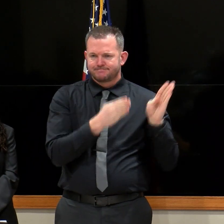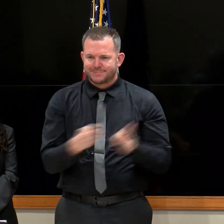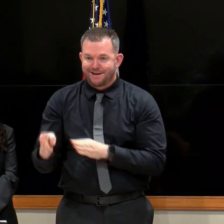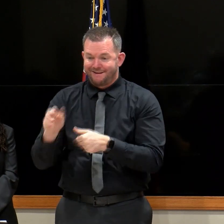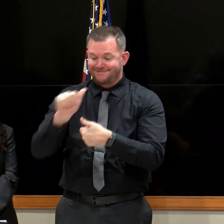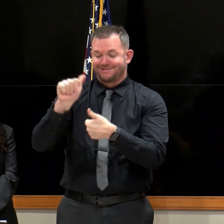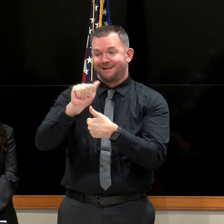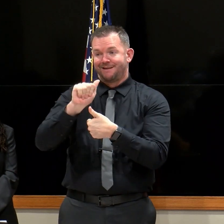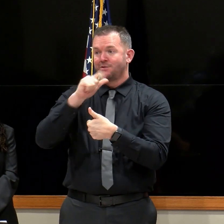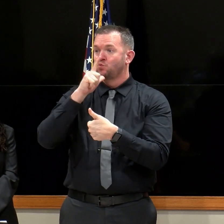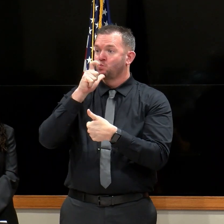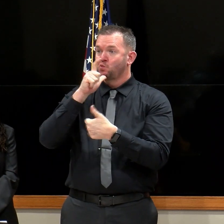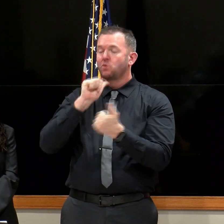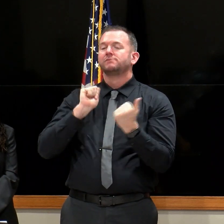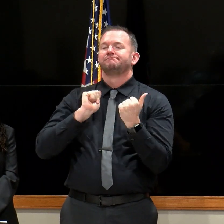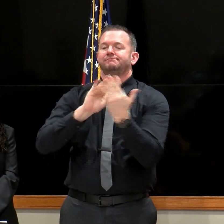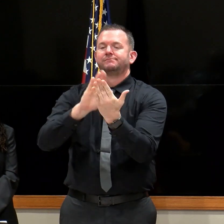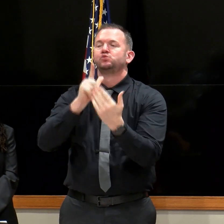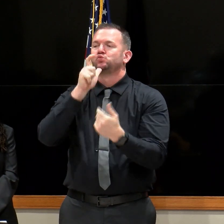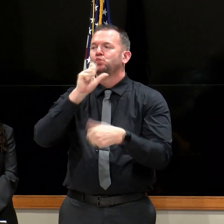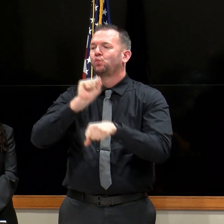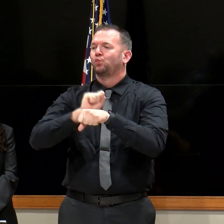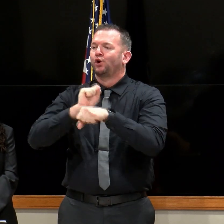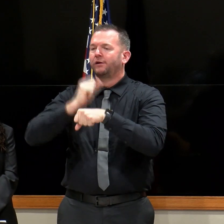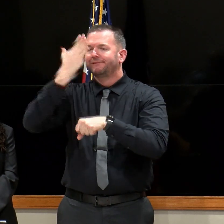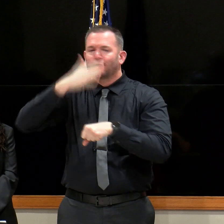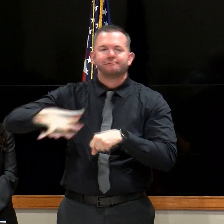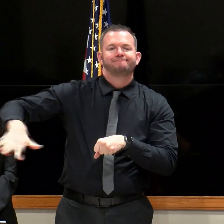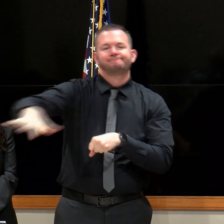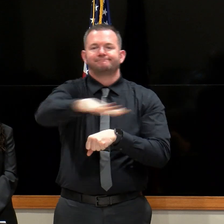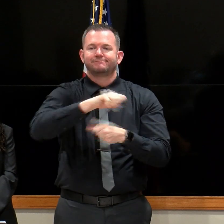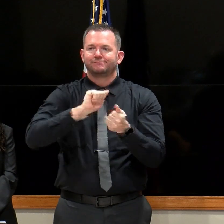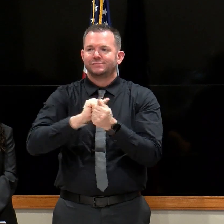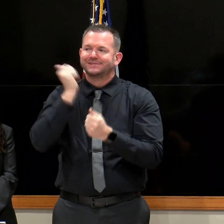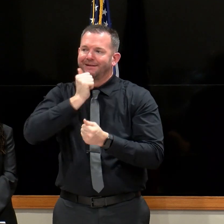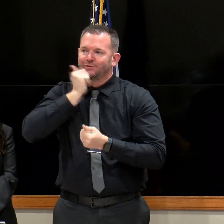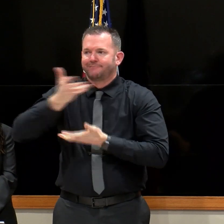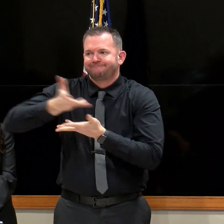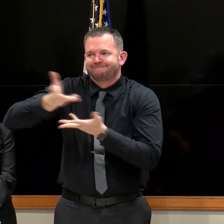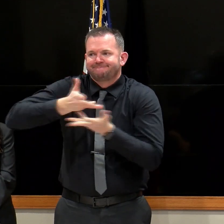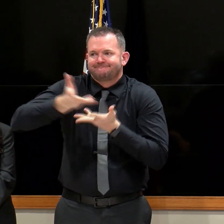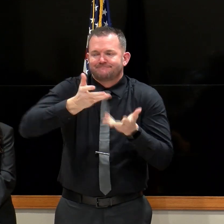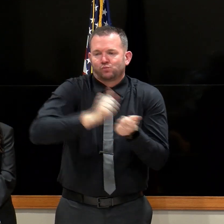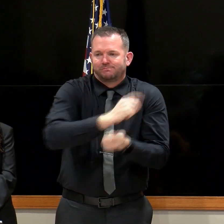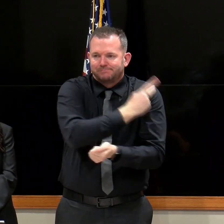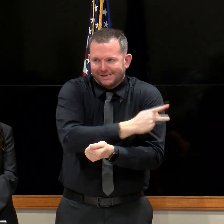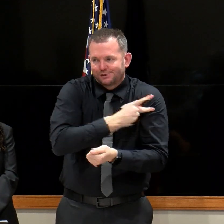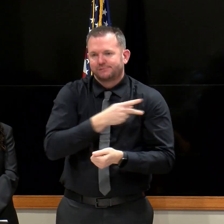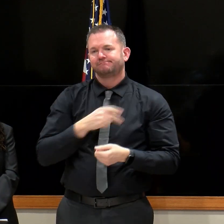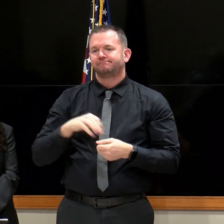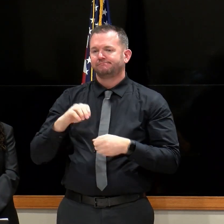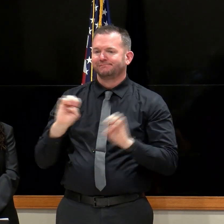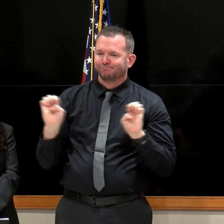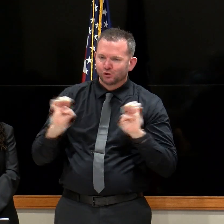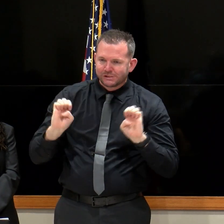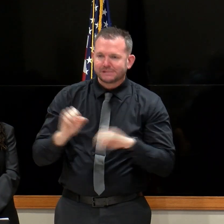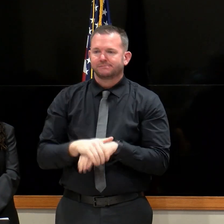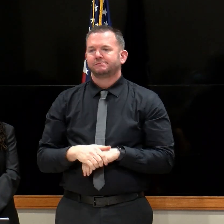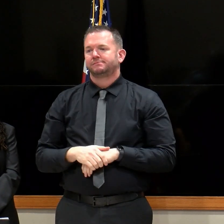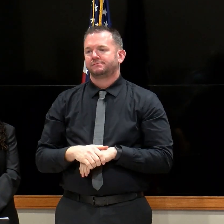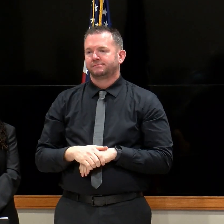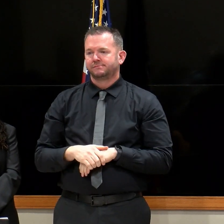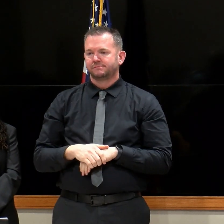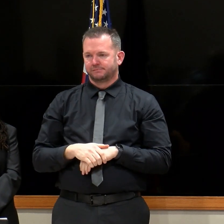3,000 doses of the Moderna vaccine. We are working on identifying where the needs are within that phase 1A so we can